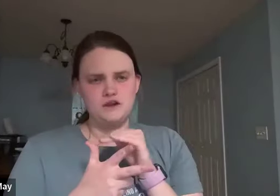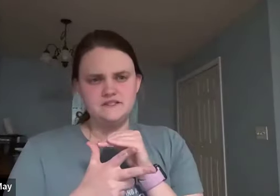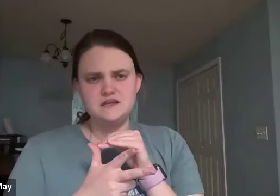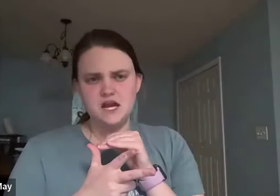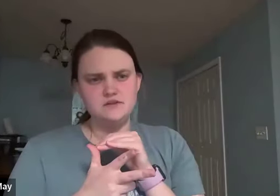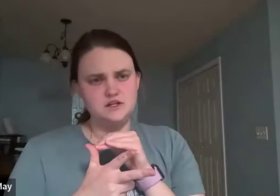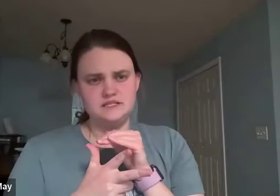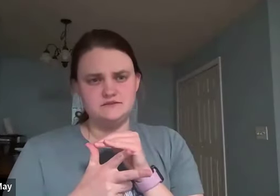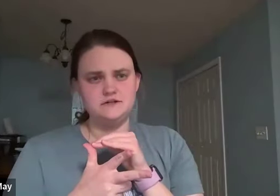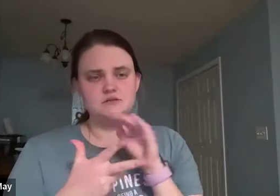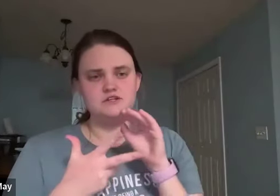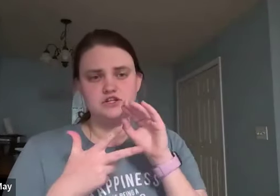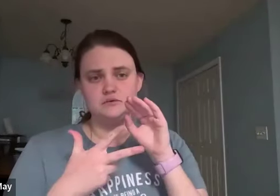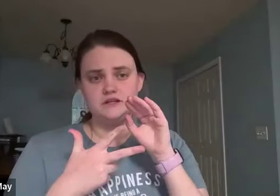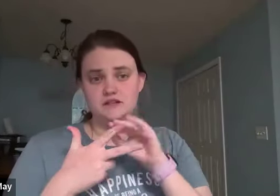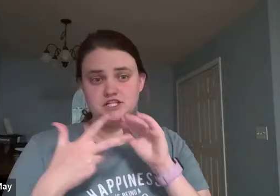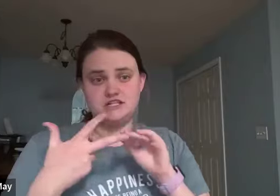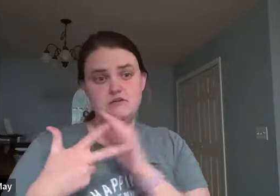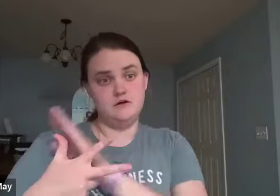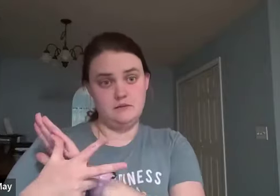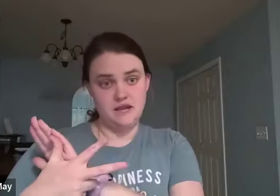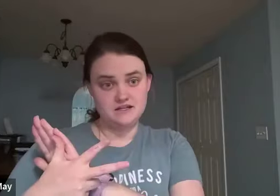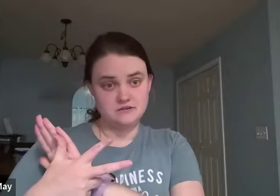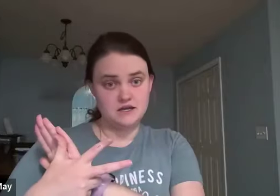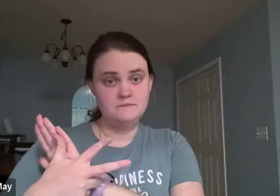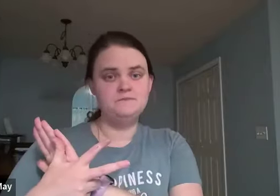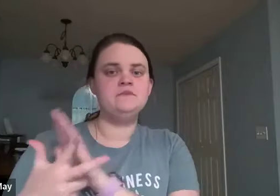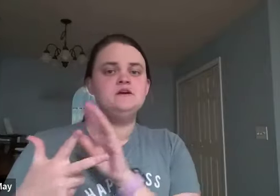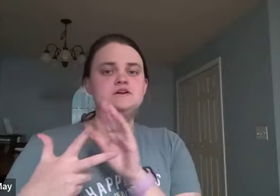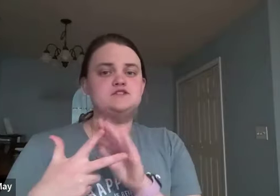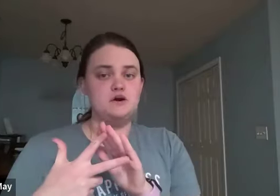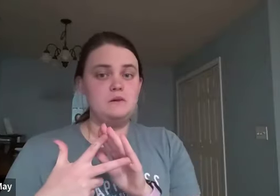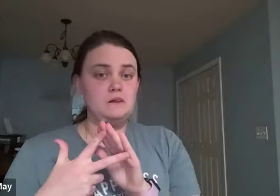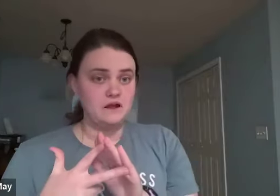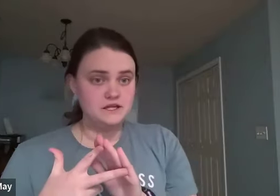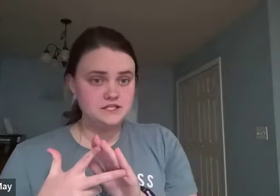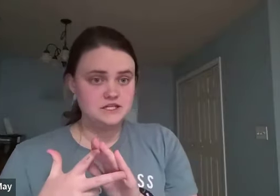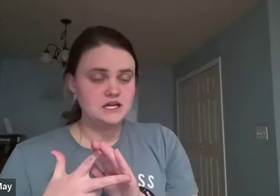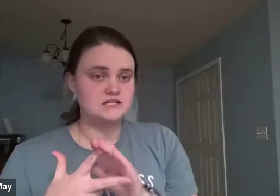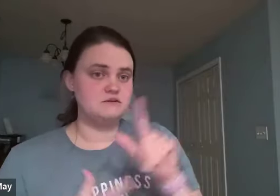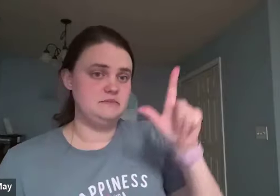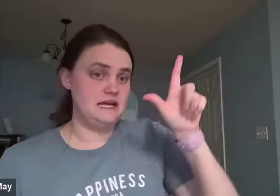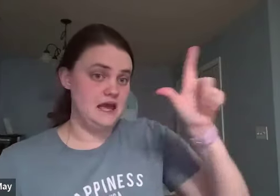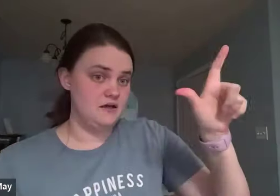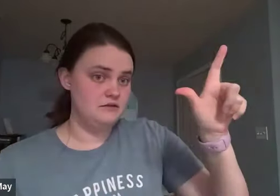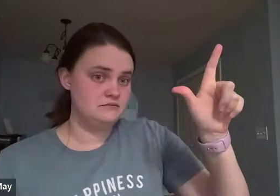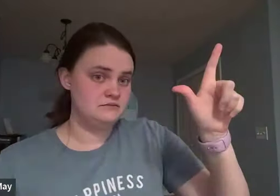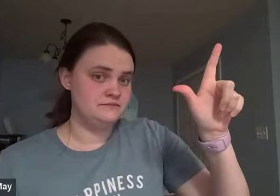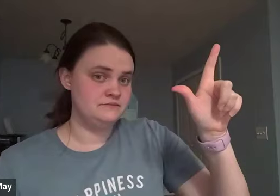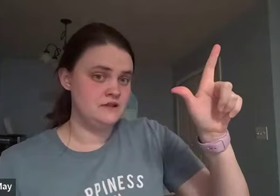Breakfast is kind of a little bit different. So I'm going to start with lunch and dinner and then I'll come back to it. Okay. So lunch is going to be an L